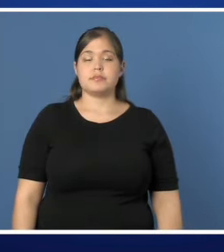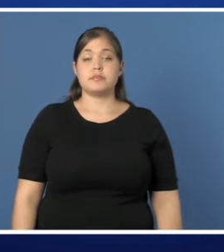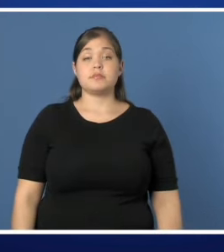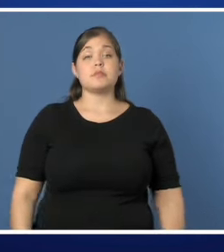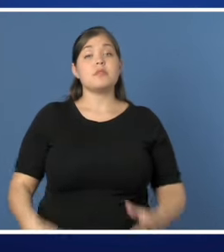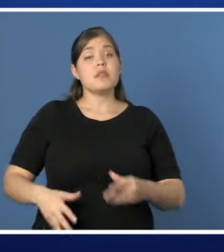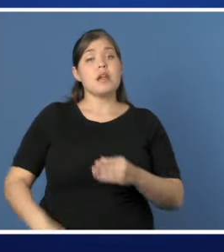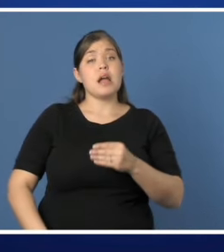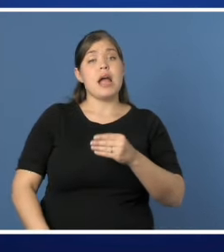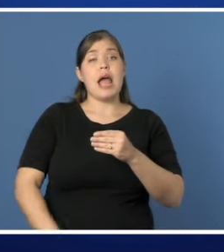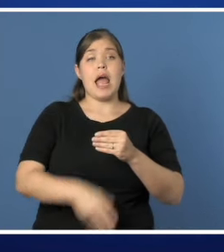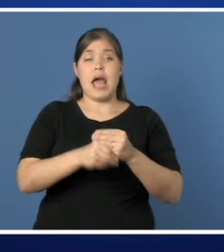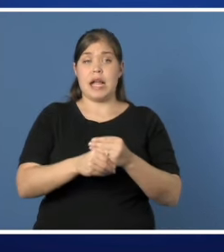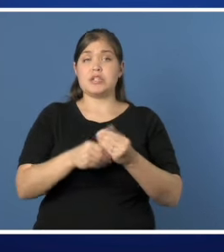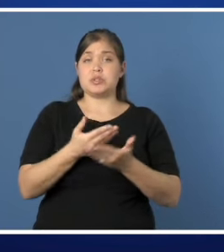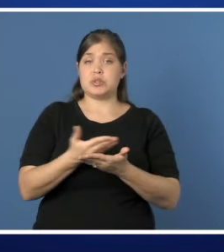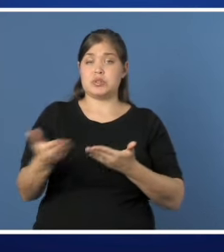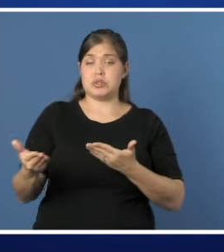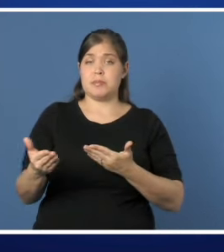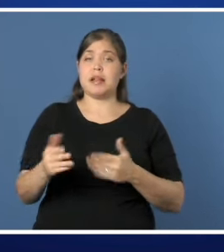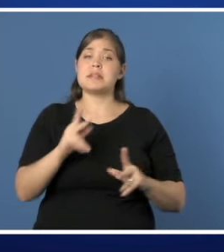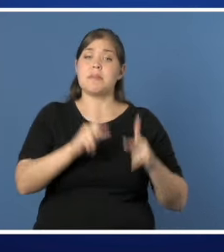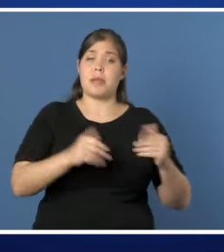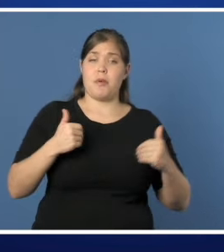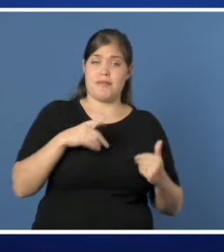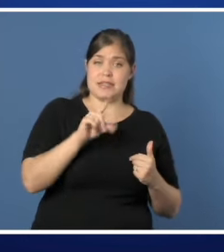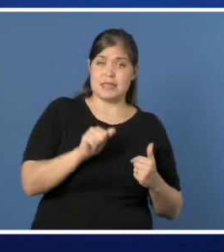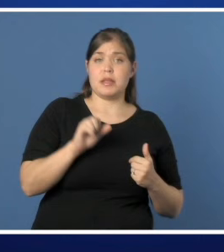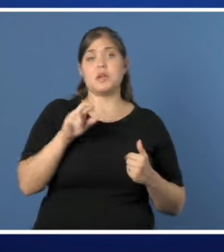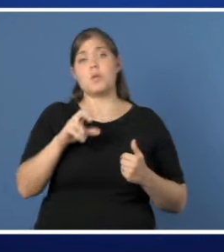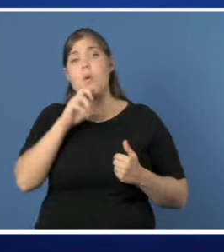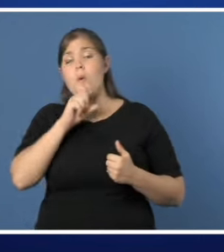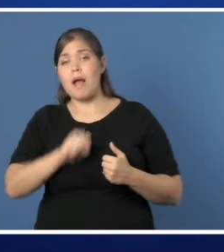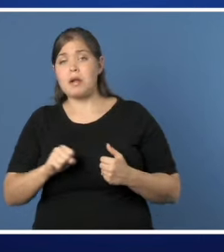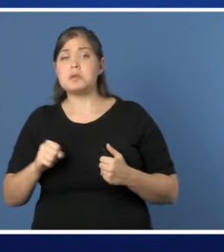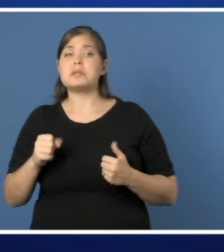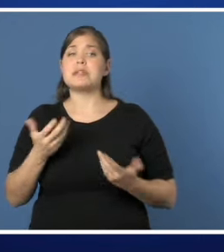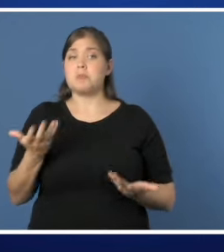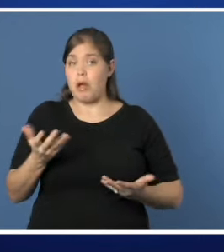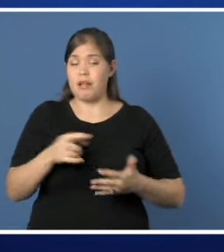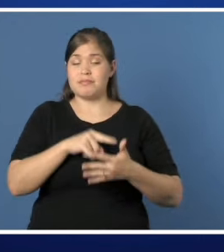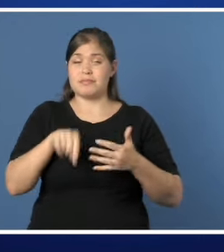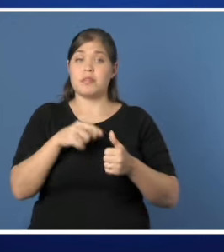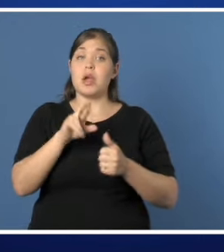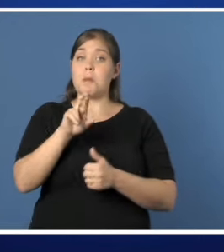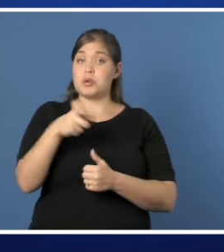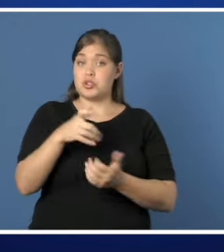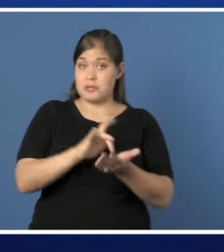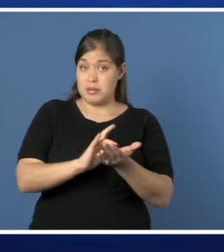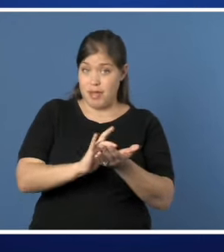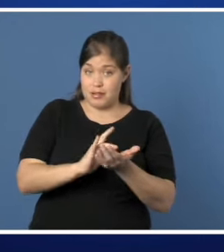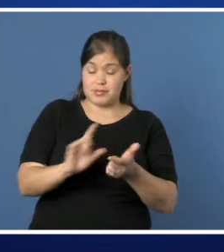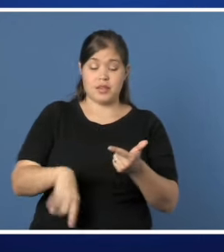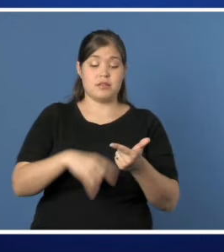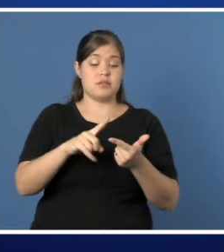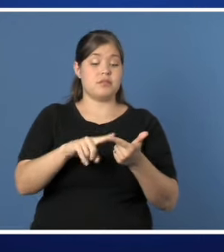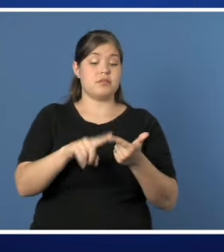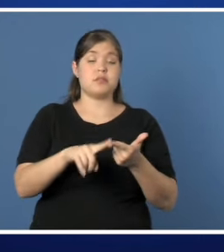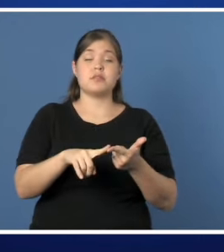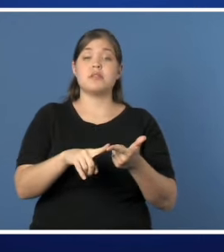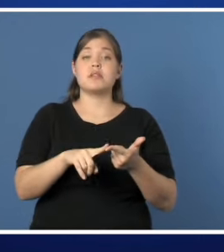Extra supplies people with disabilities and special needs may require are Prescription medications